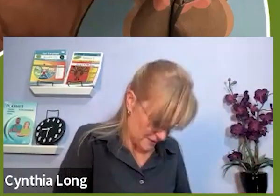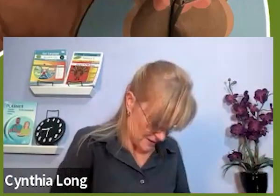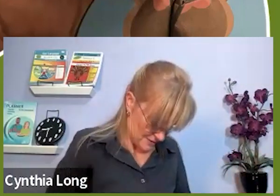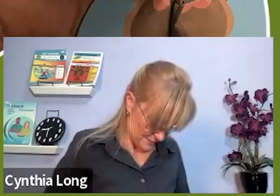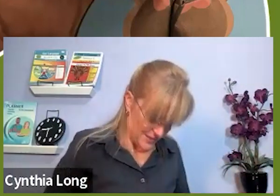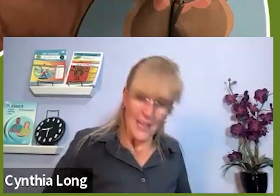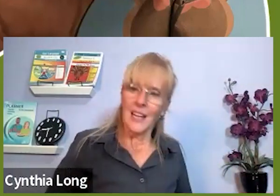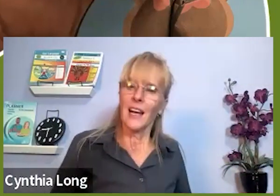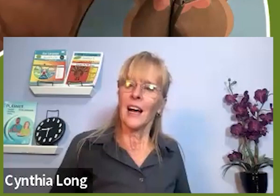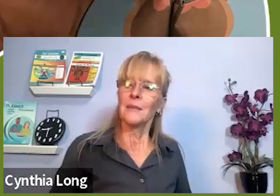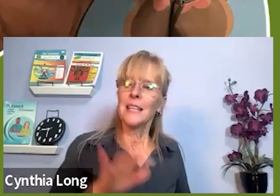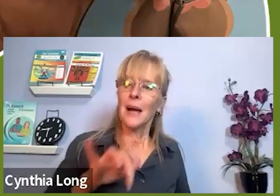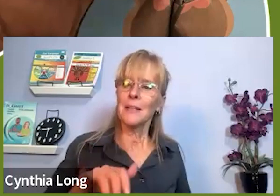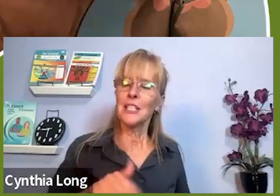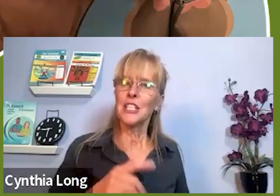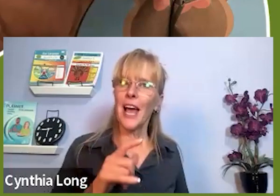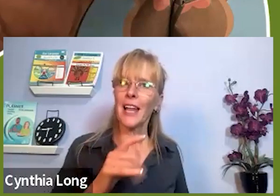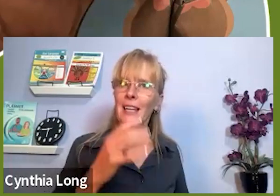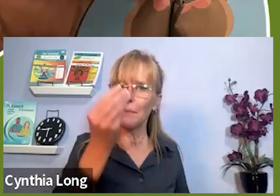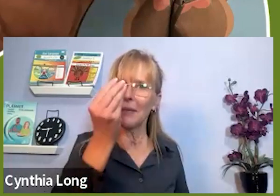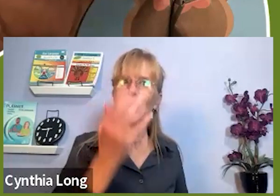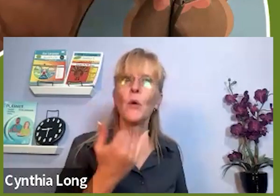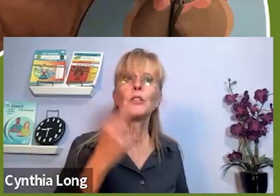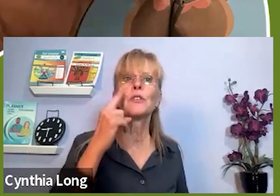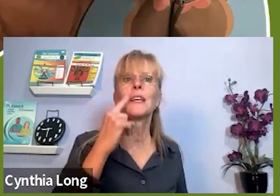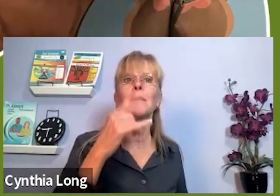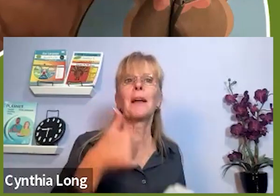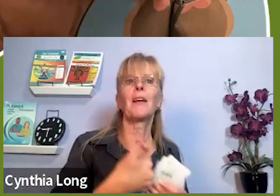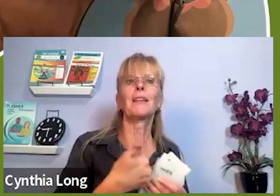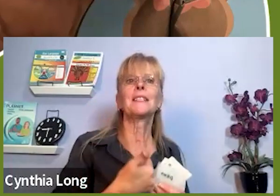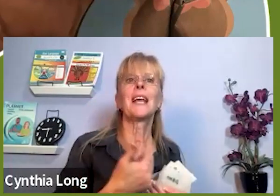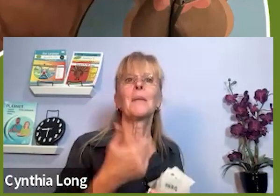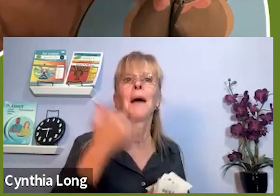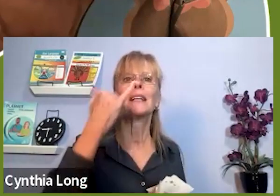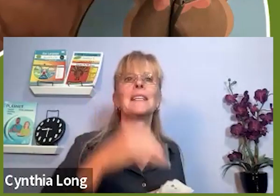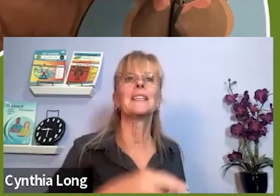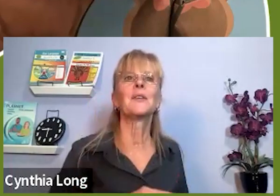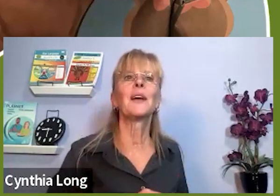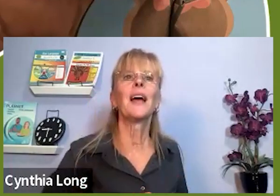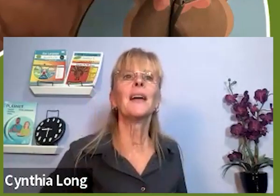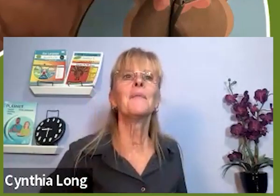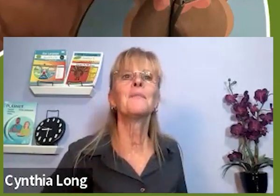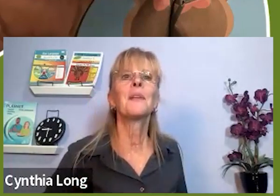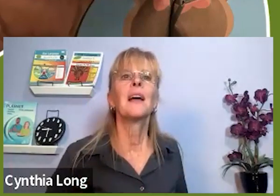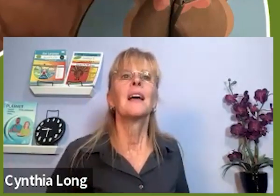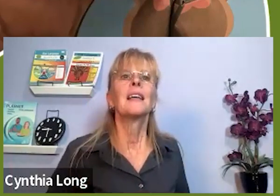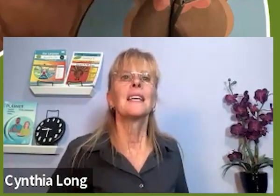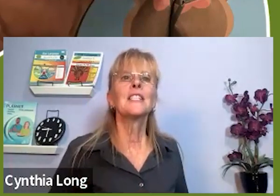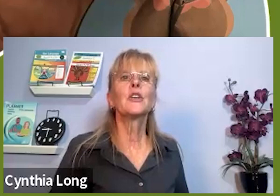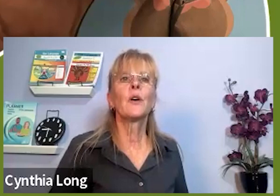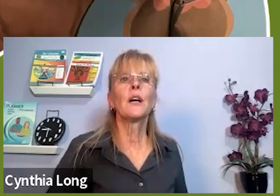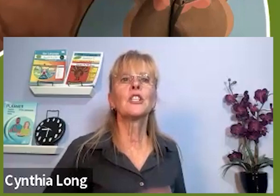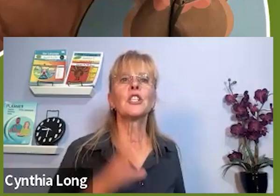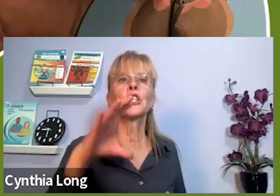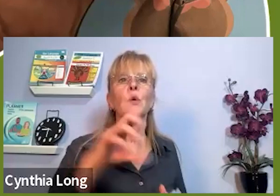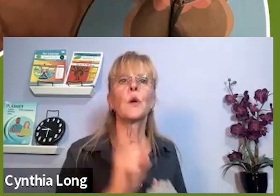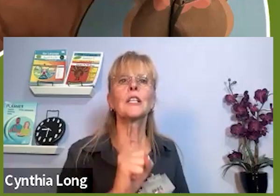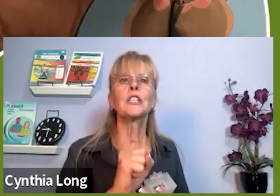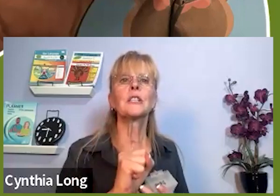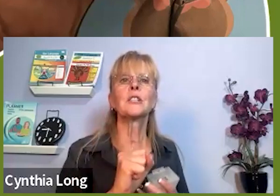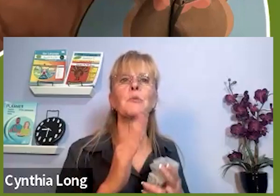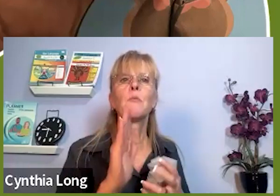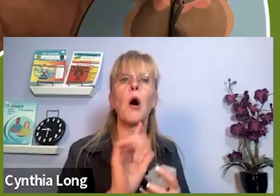Here we go. Type in the chat. Let me know what you think about all these game ideas, okay? Kids